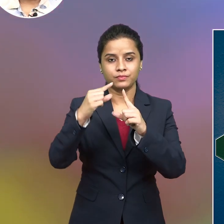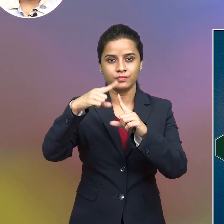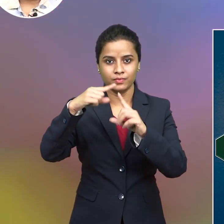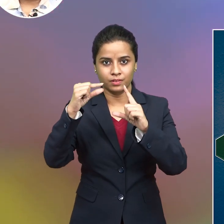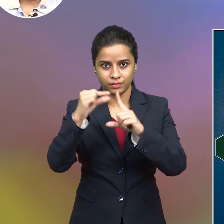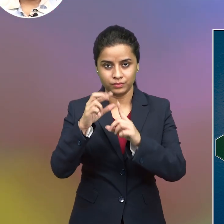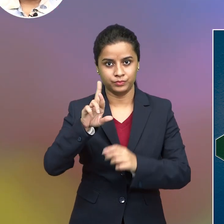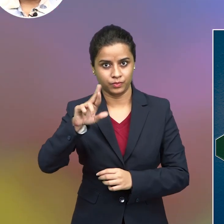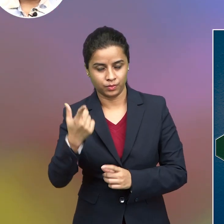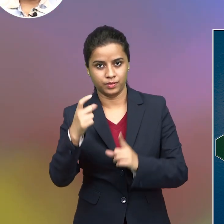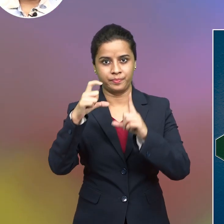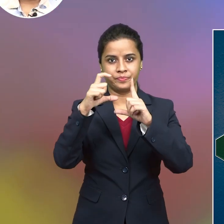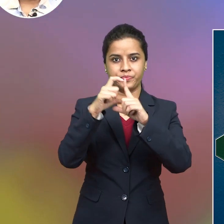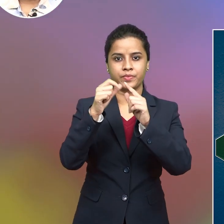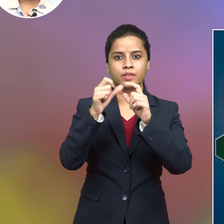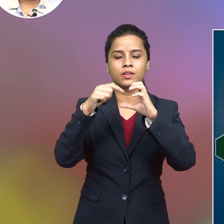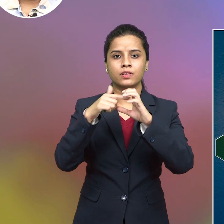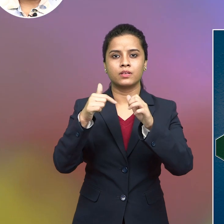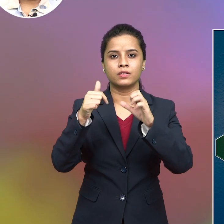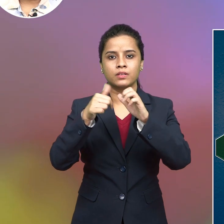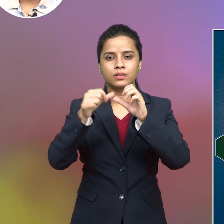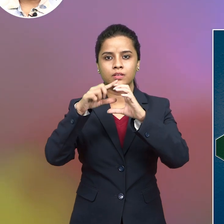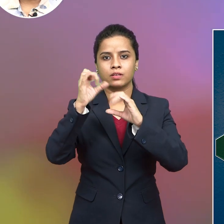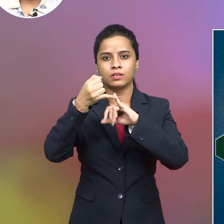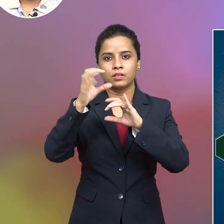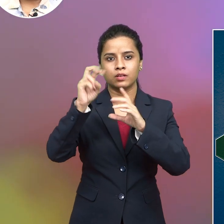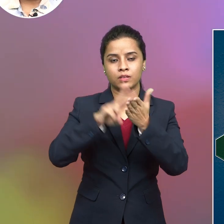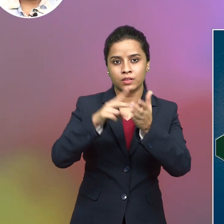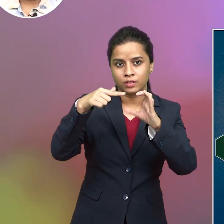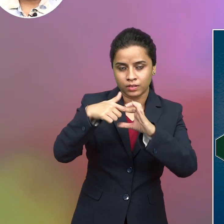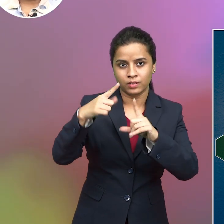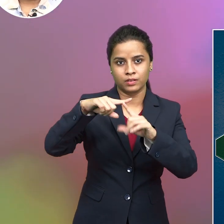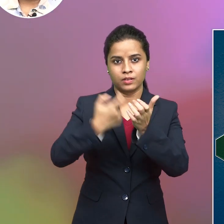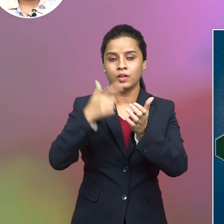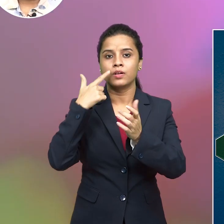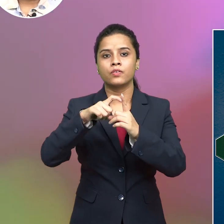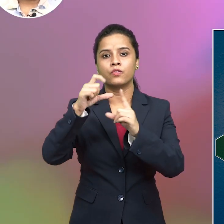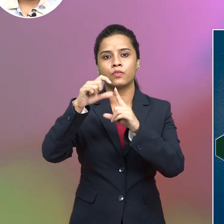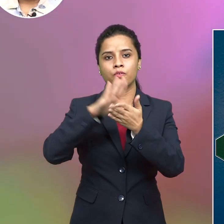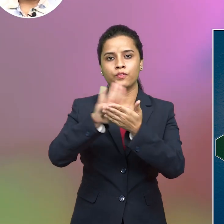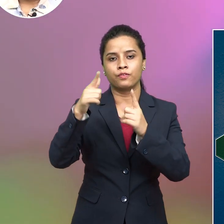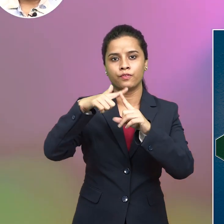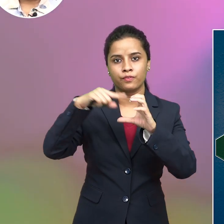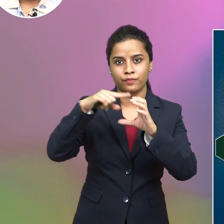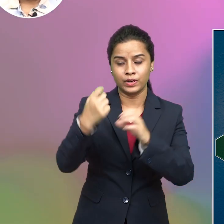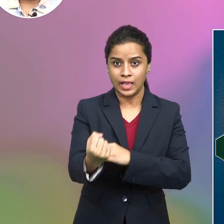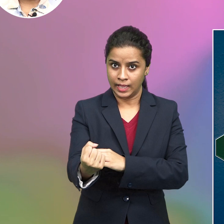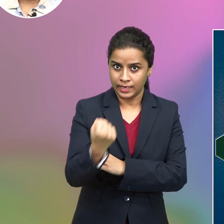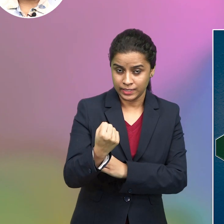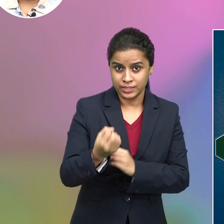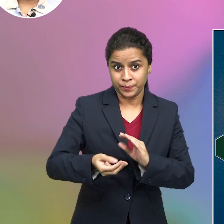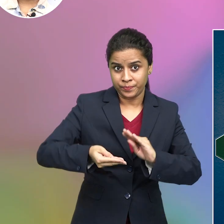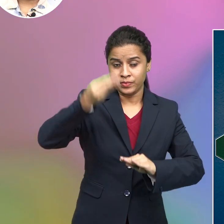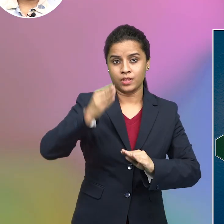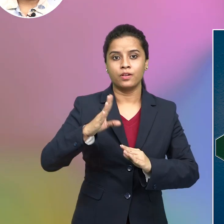ATP or adenosine triphosphate is an energy-rich molecule and